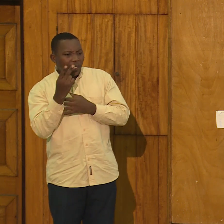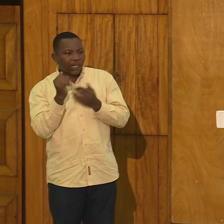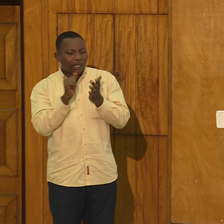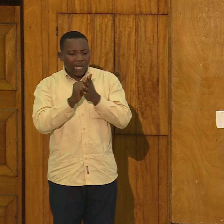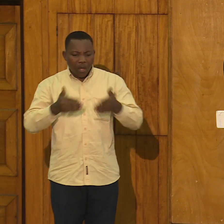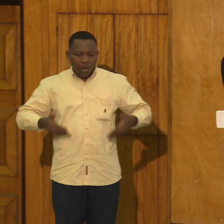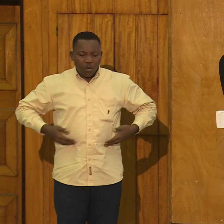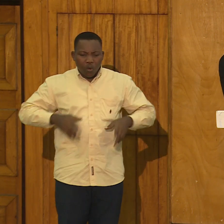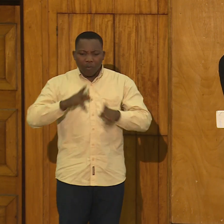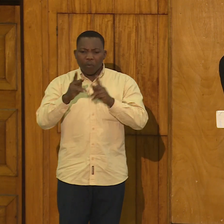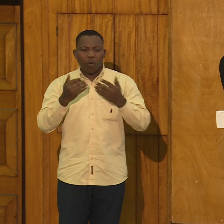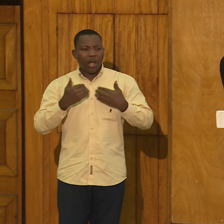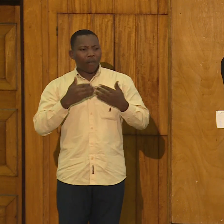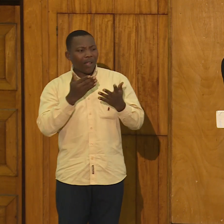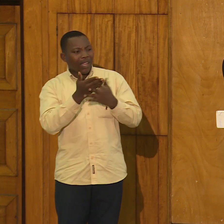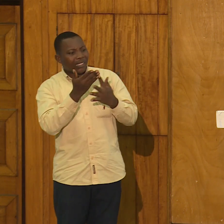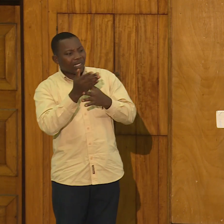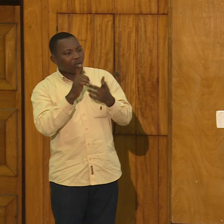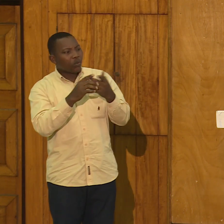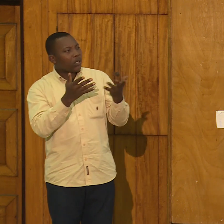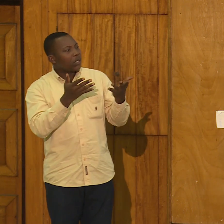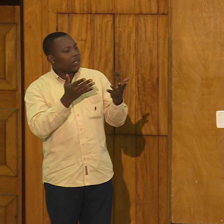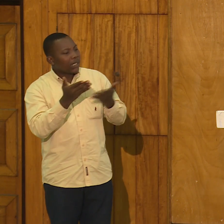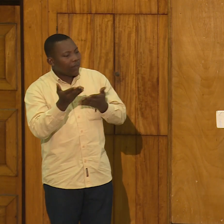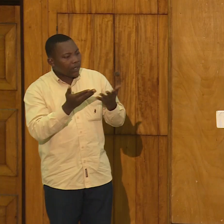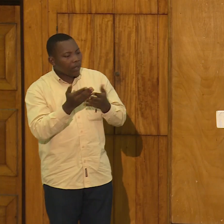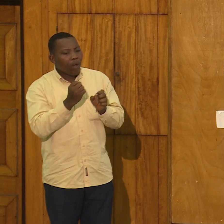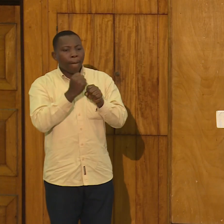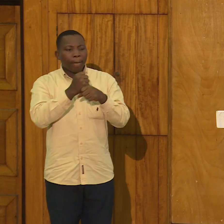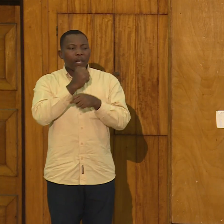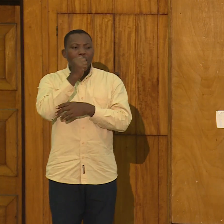people accessing services. We want to make sure that